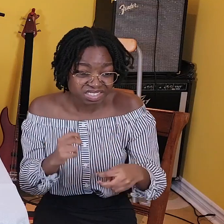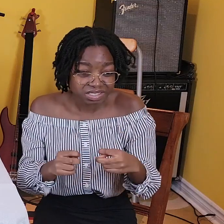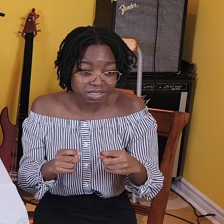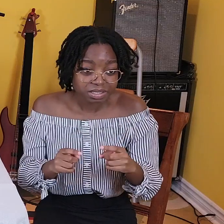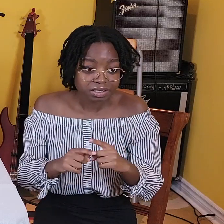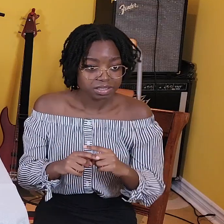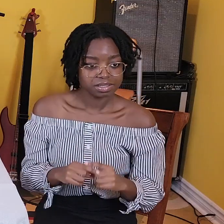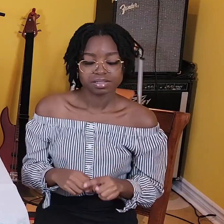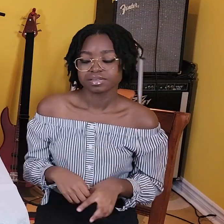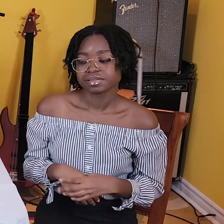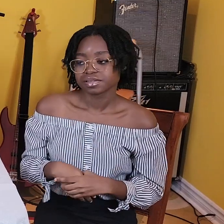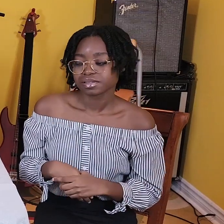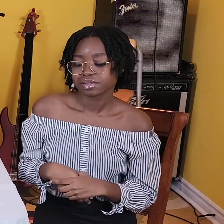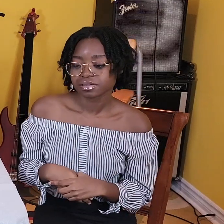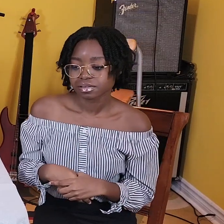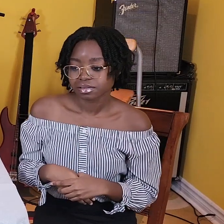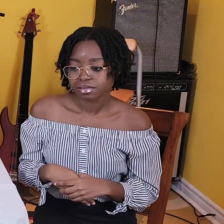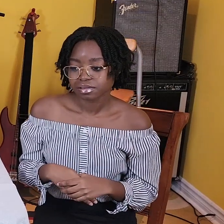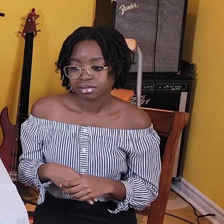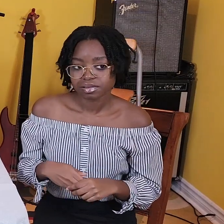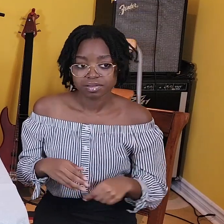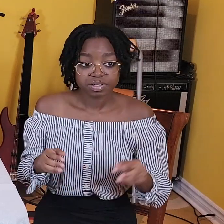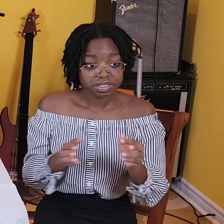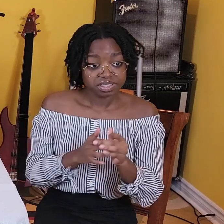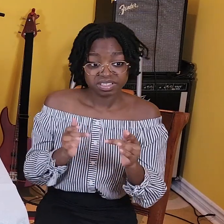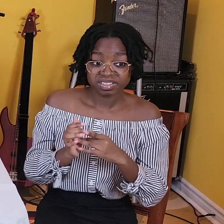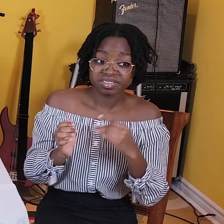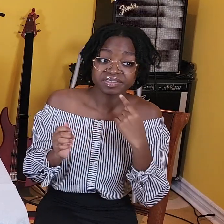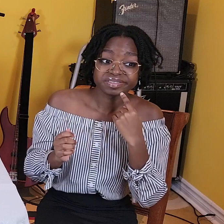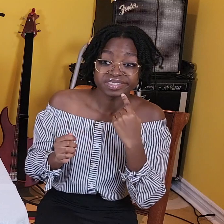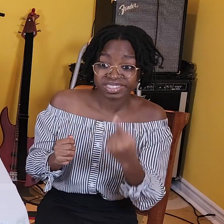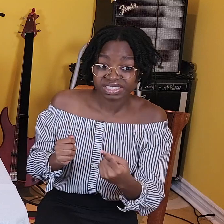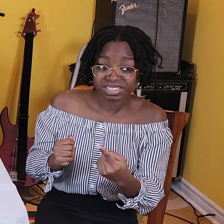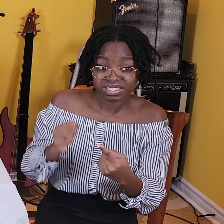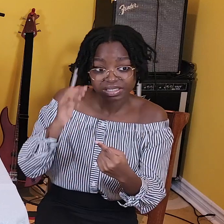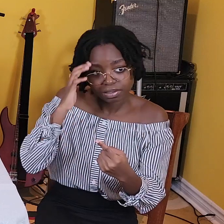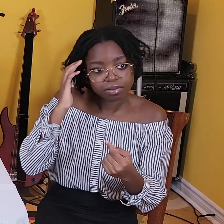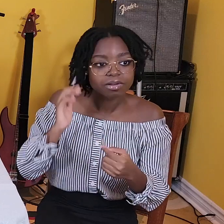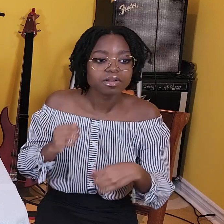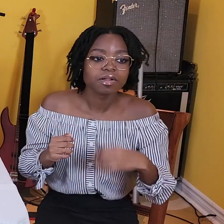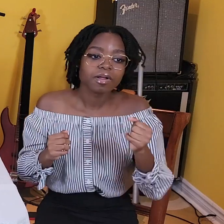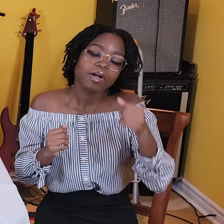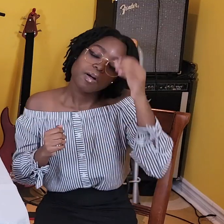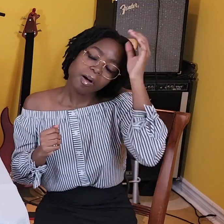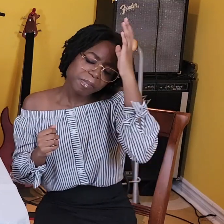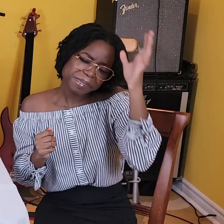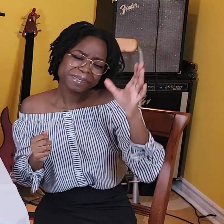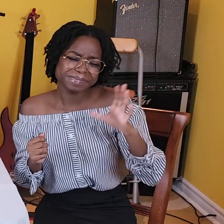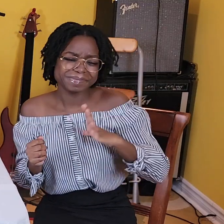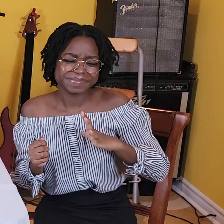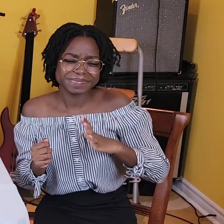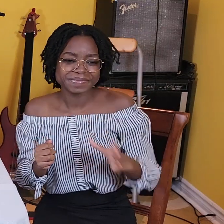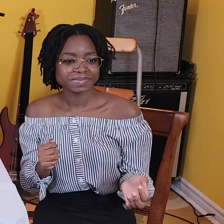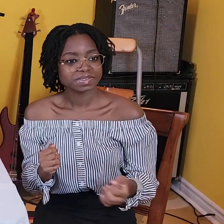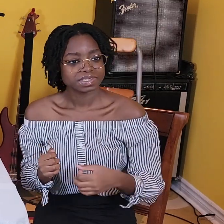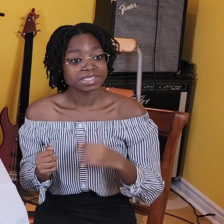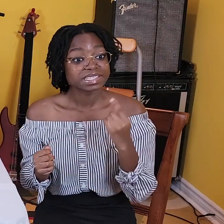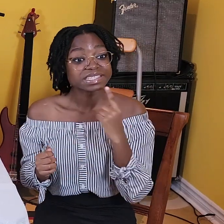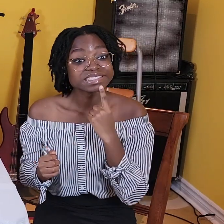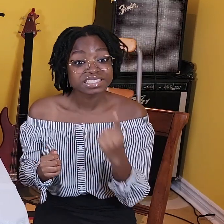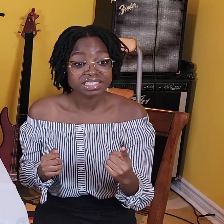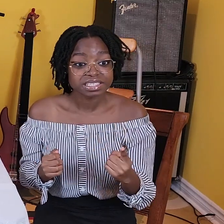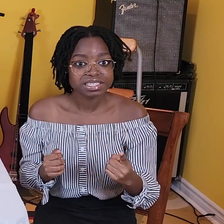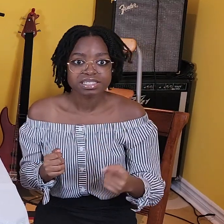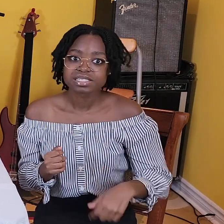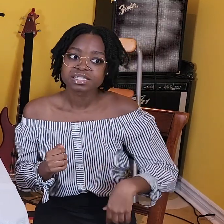of God and to build it in 3 days." And the high priest arose and said to him, "Do you answer nothing?